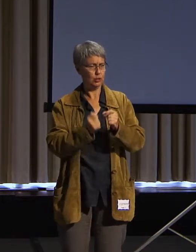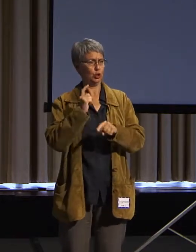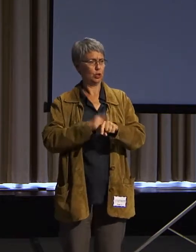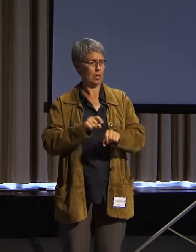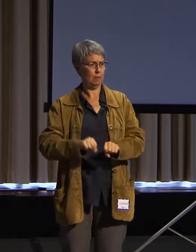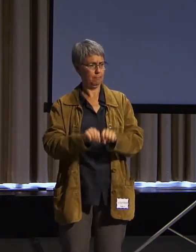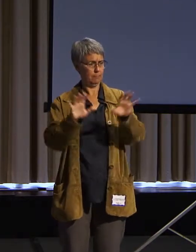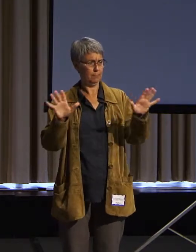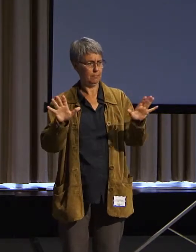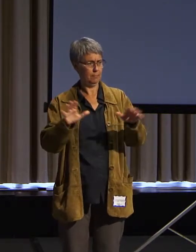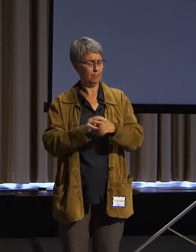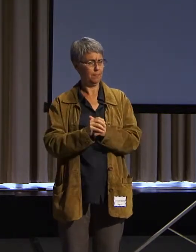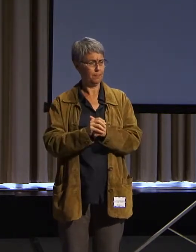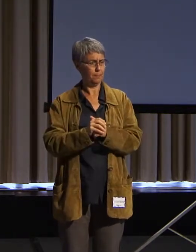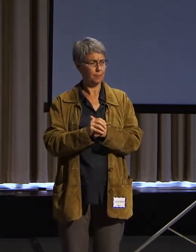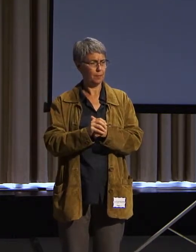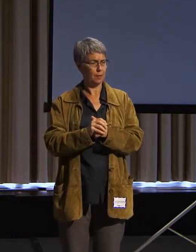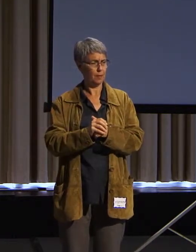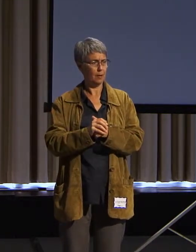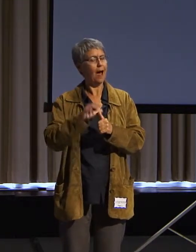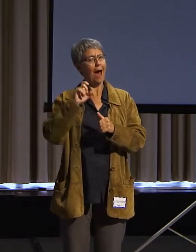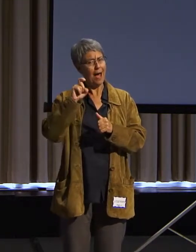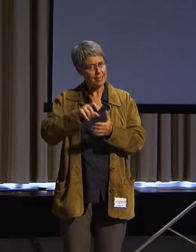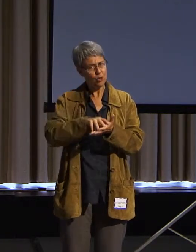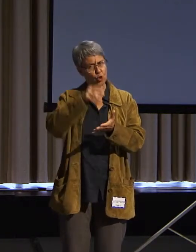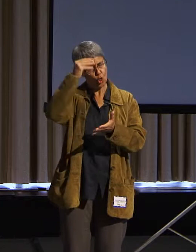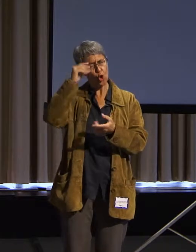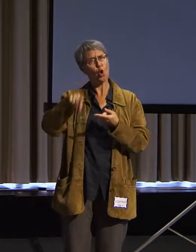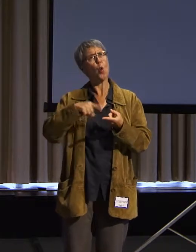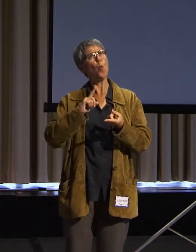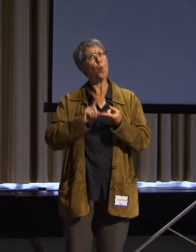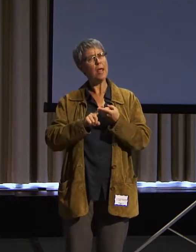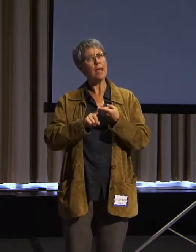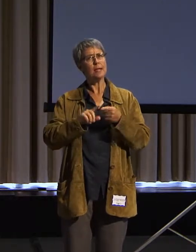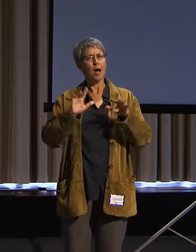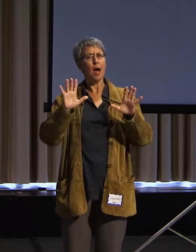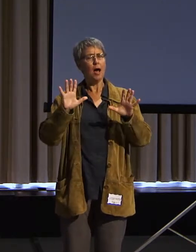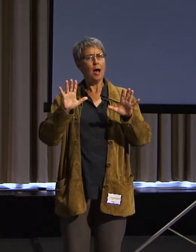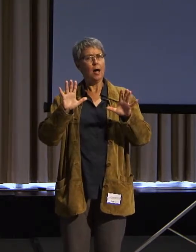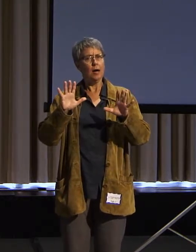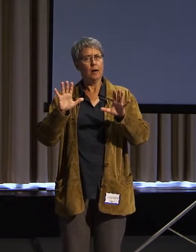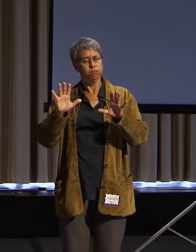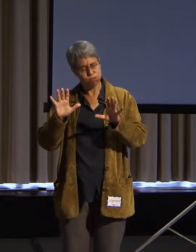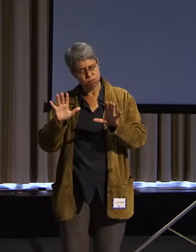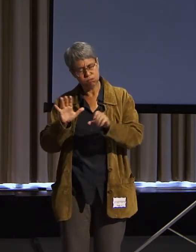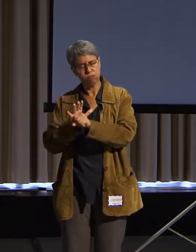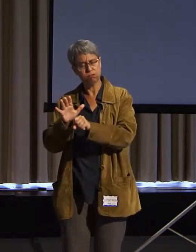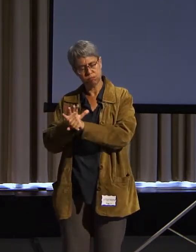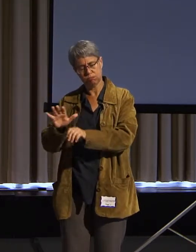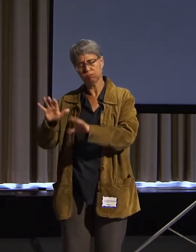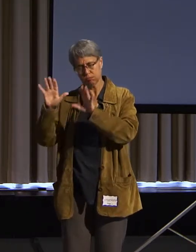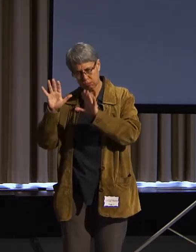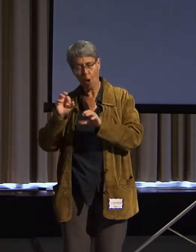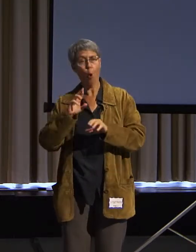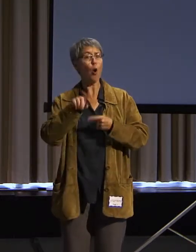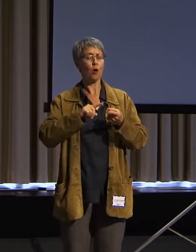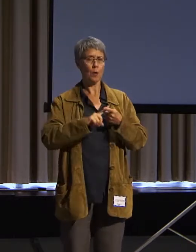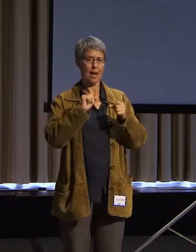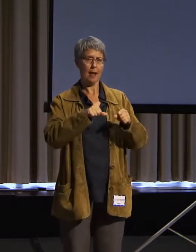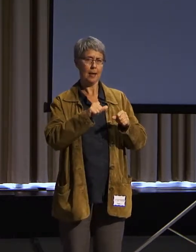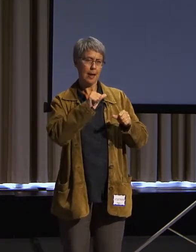my ability to know when to resist, when to know enough is enough, and also when I'm selecting to